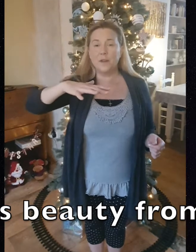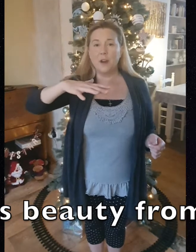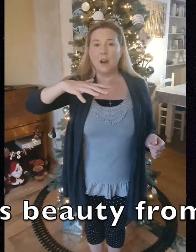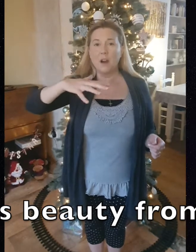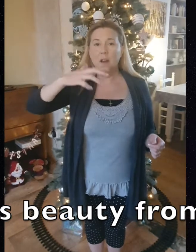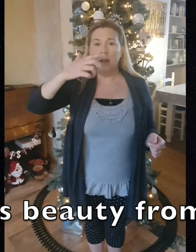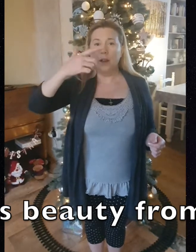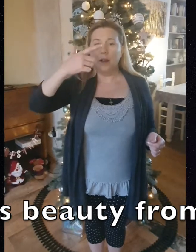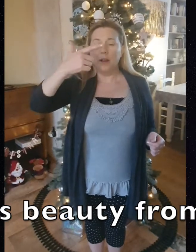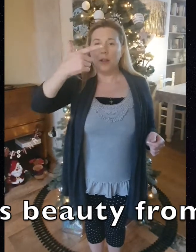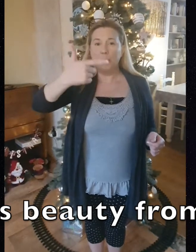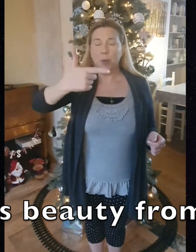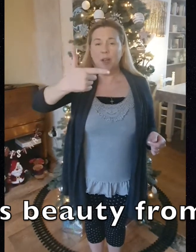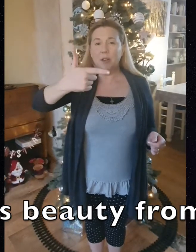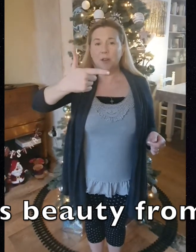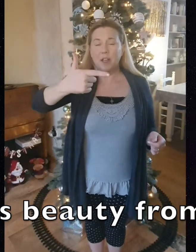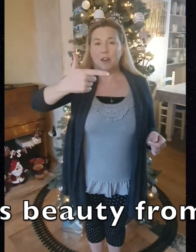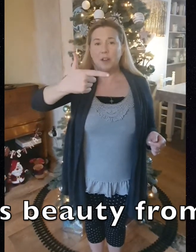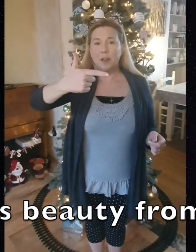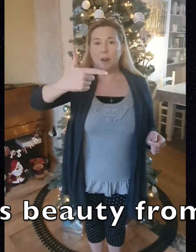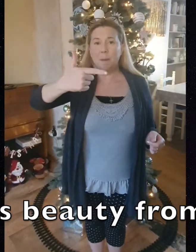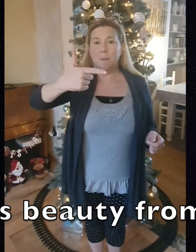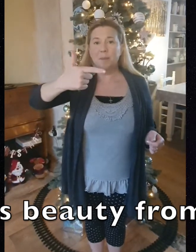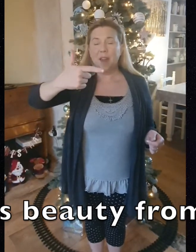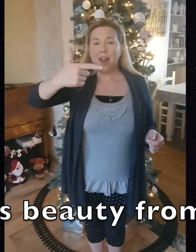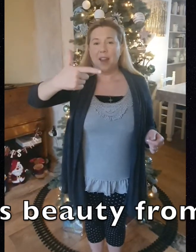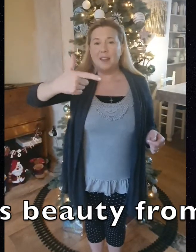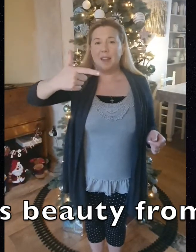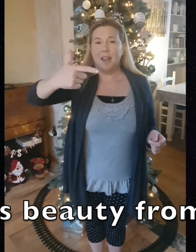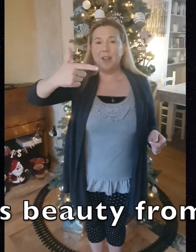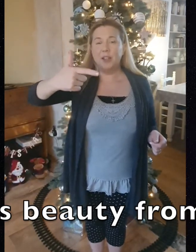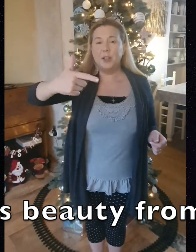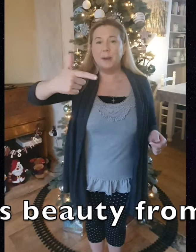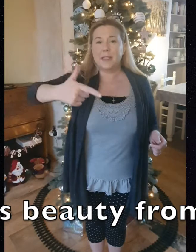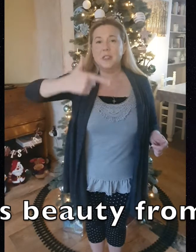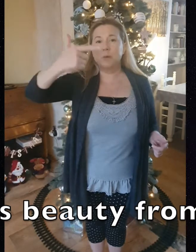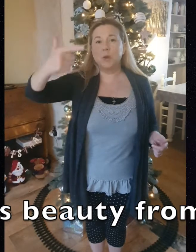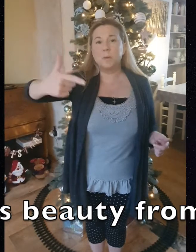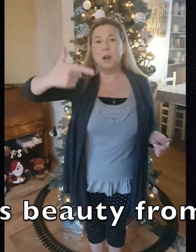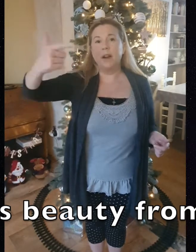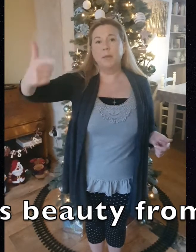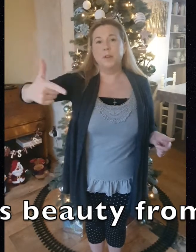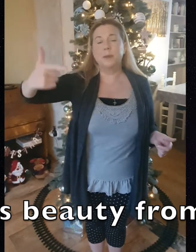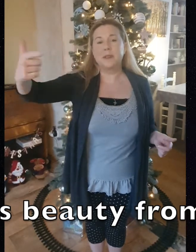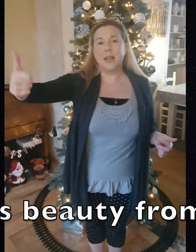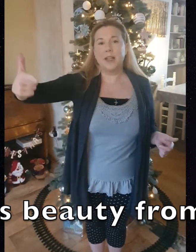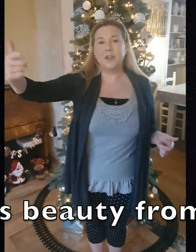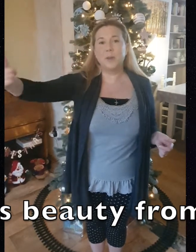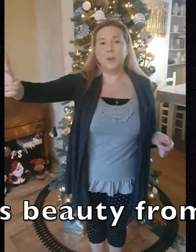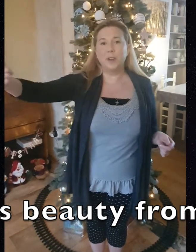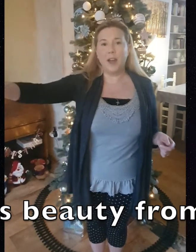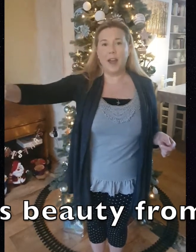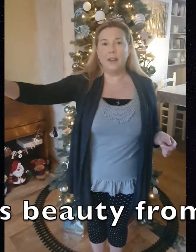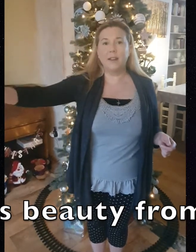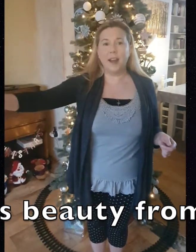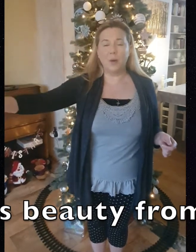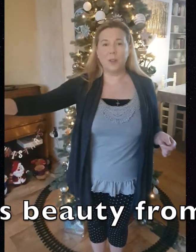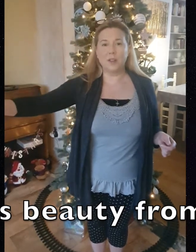afar, you point your finger and your thumb, and then you make small spiraling movements as you move your hand outwards like